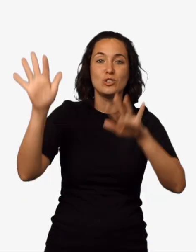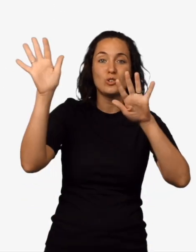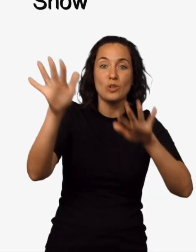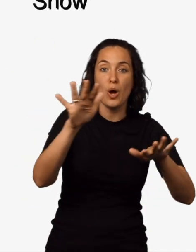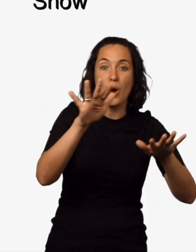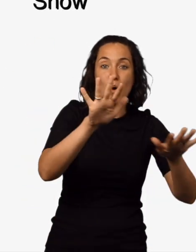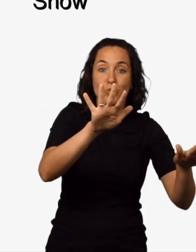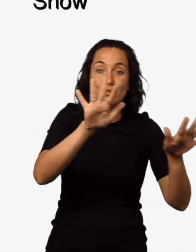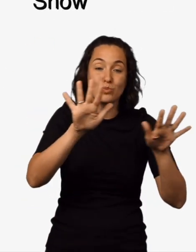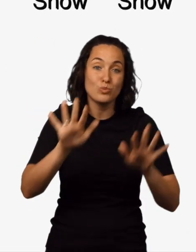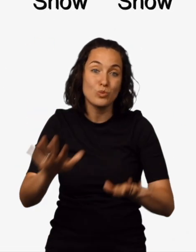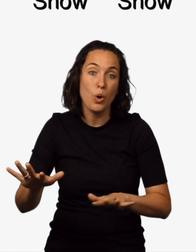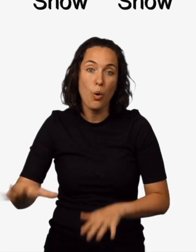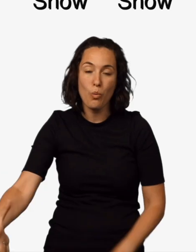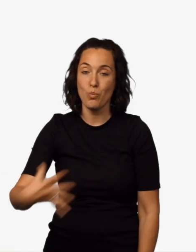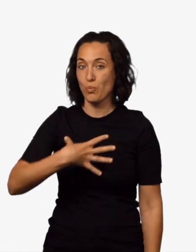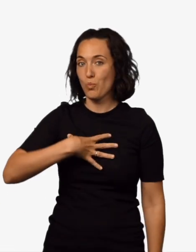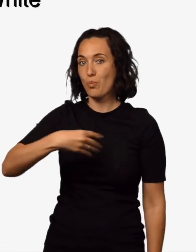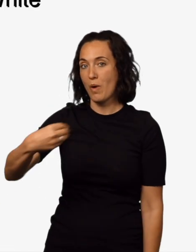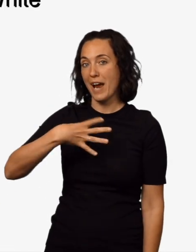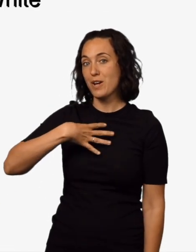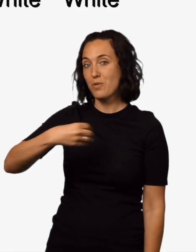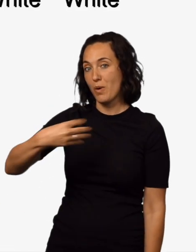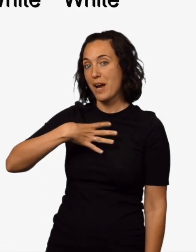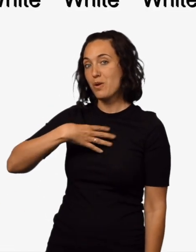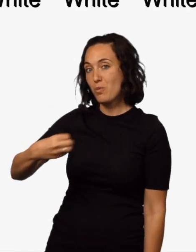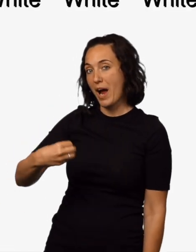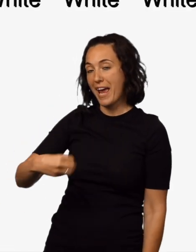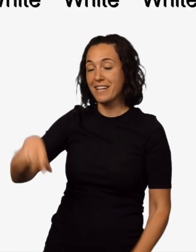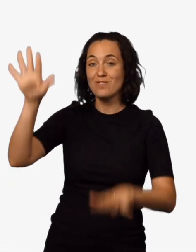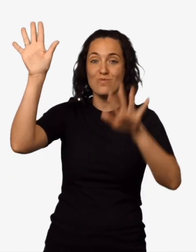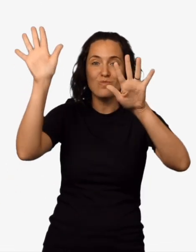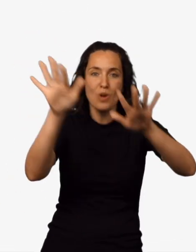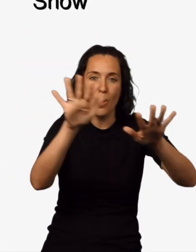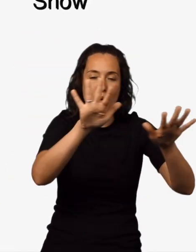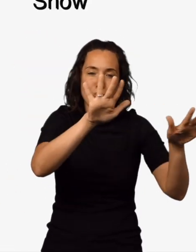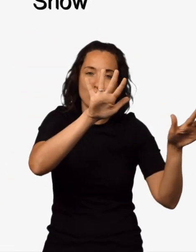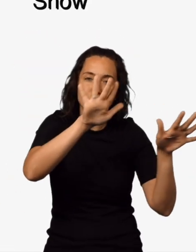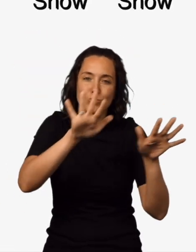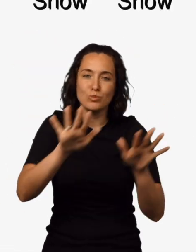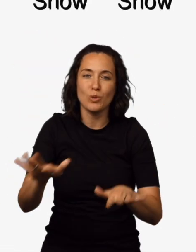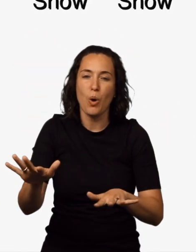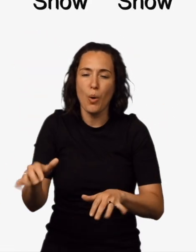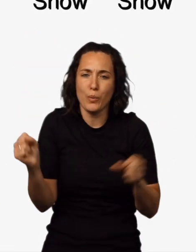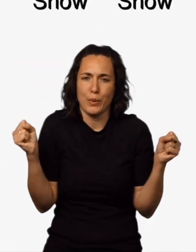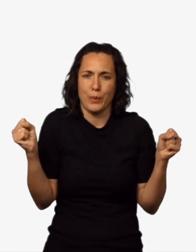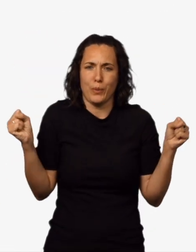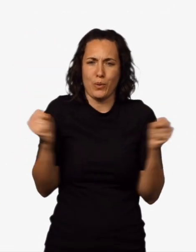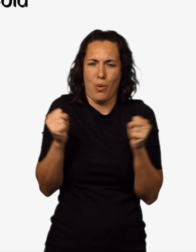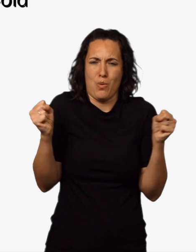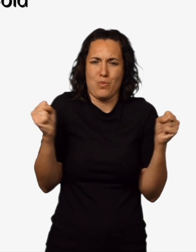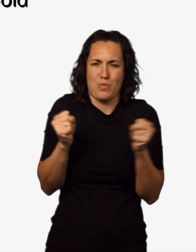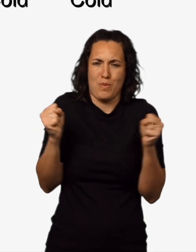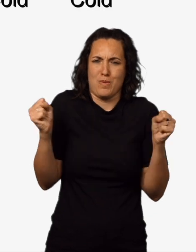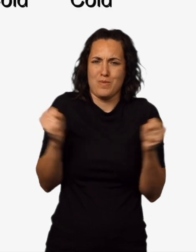Snow, snow, white, white, white. Snow, snow, cold, cold,